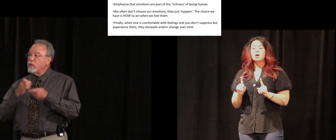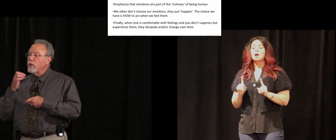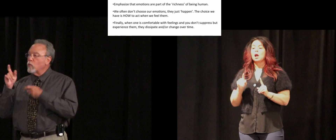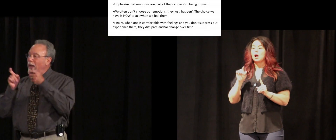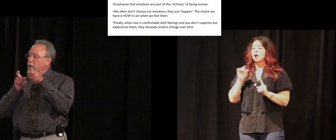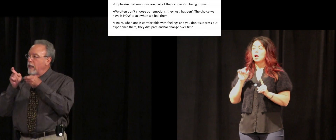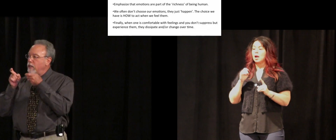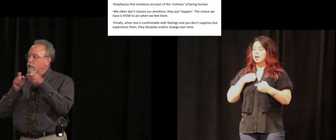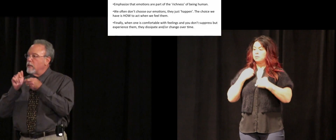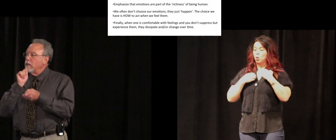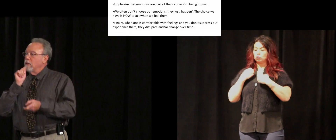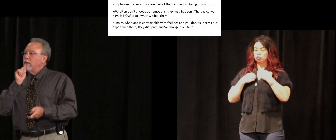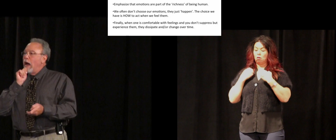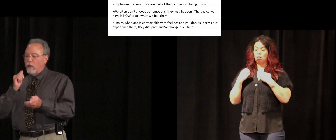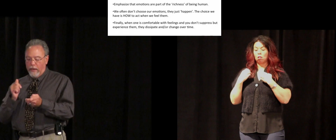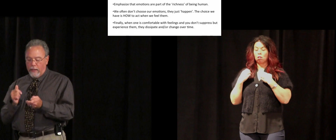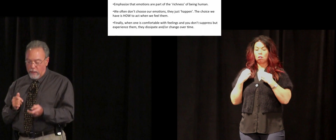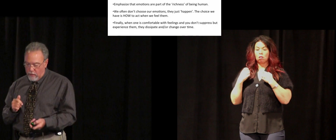change.